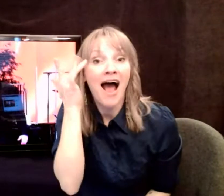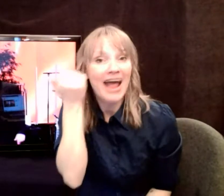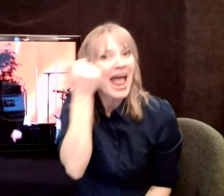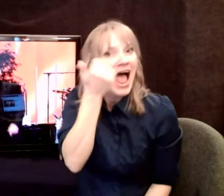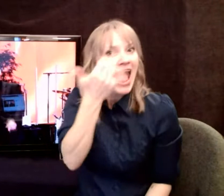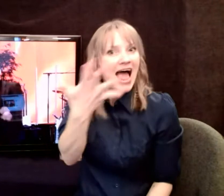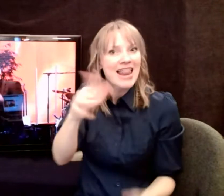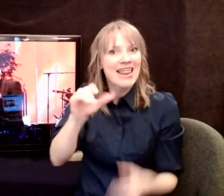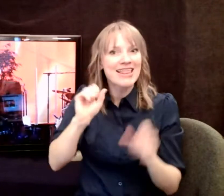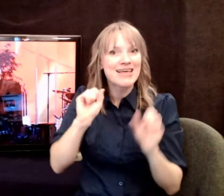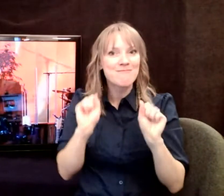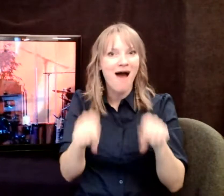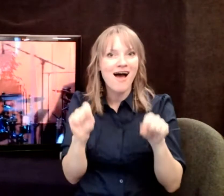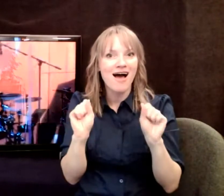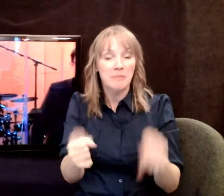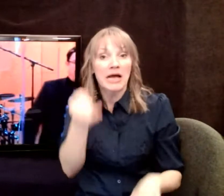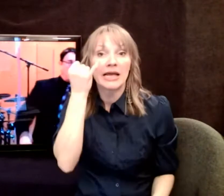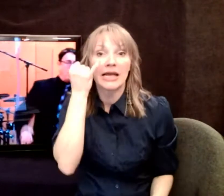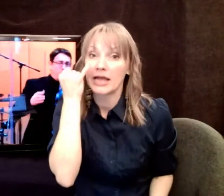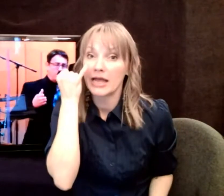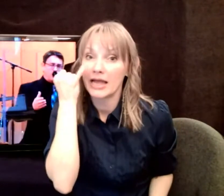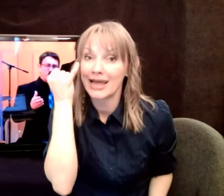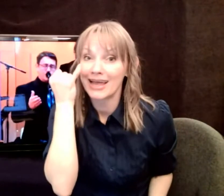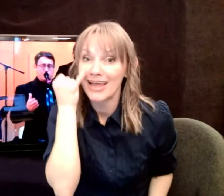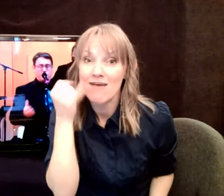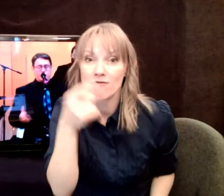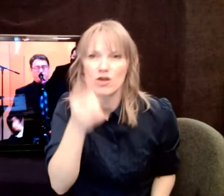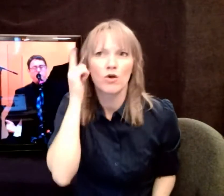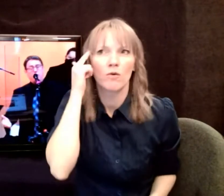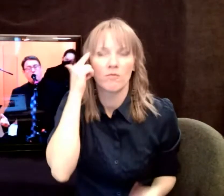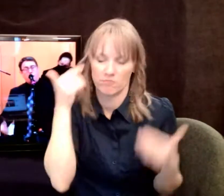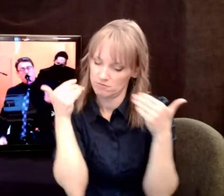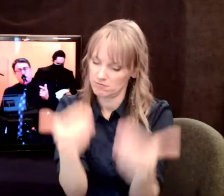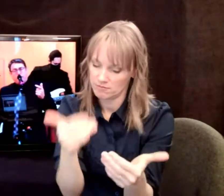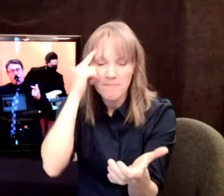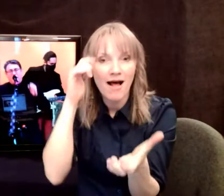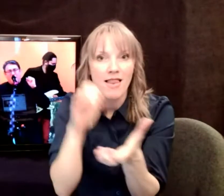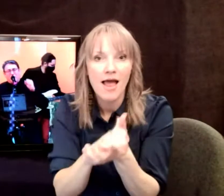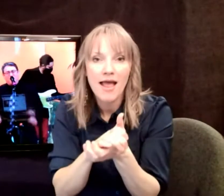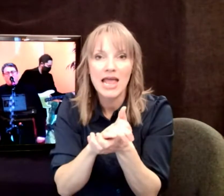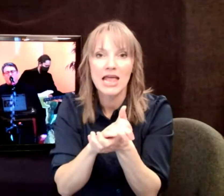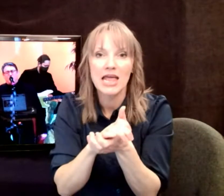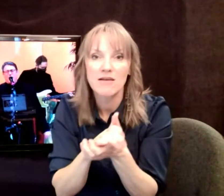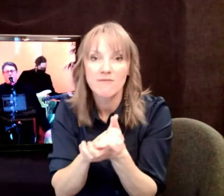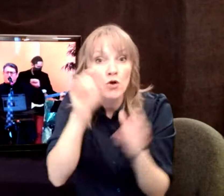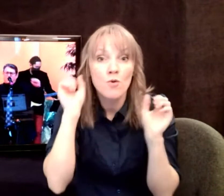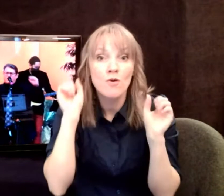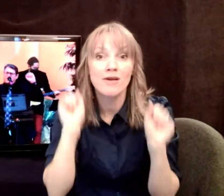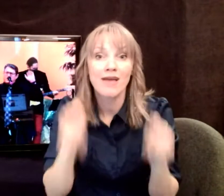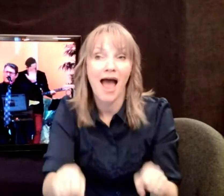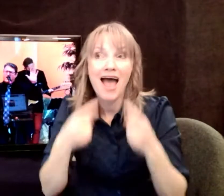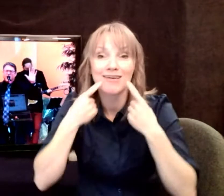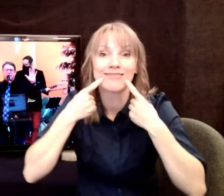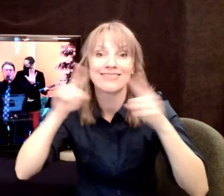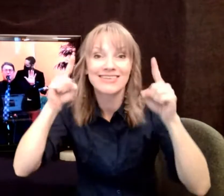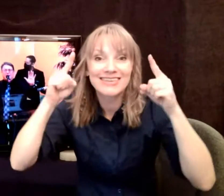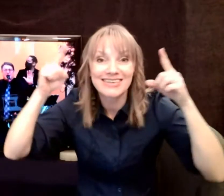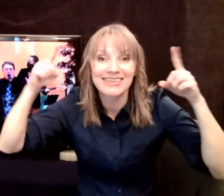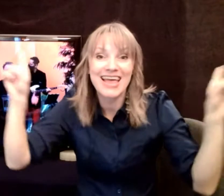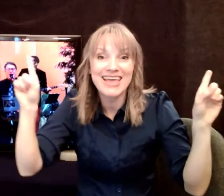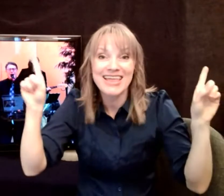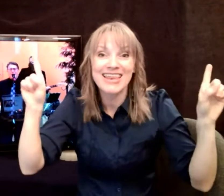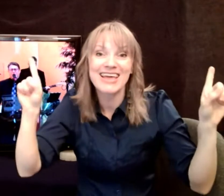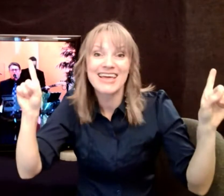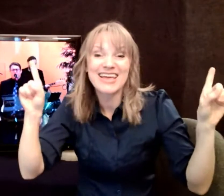Everything's possible if you just believe. Then you can succeed.